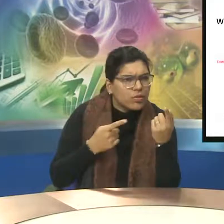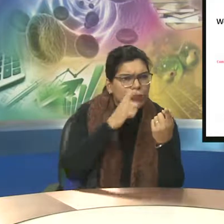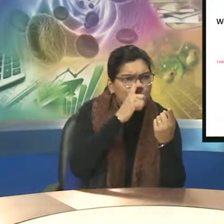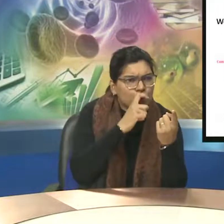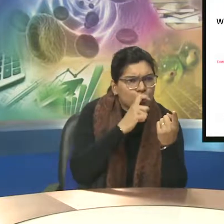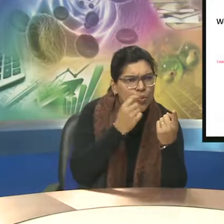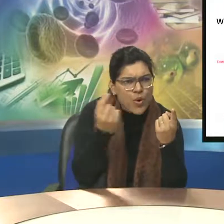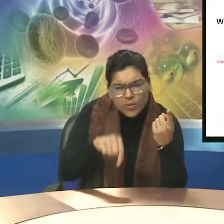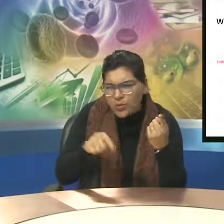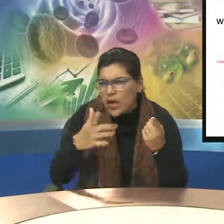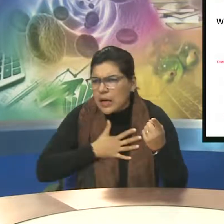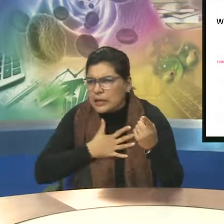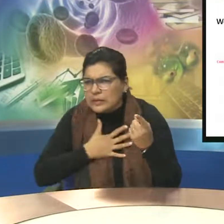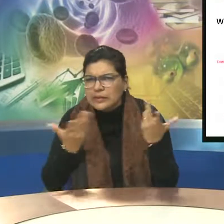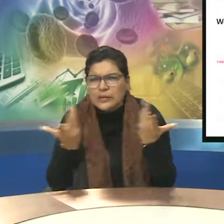Blue wavy line.